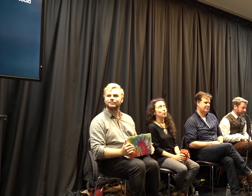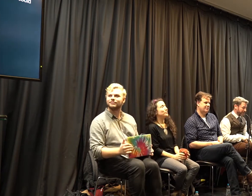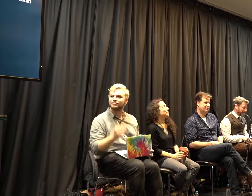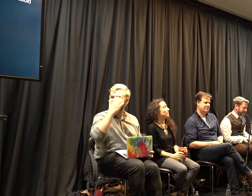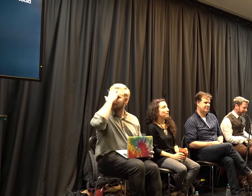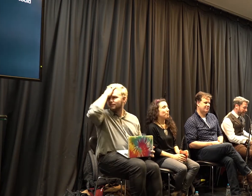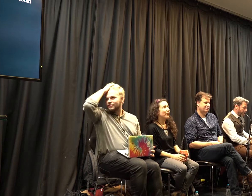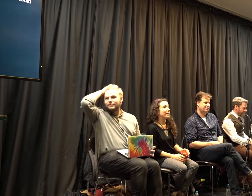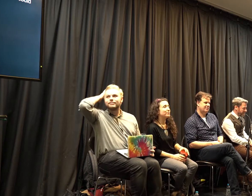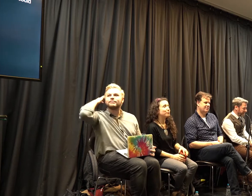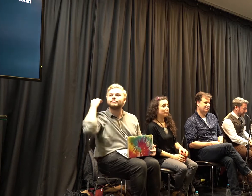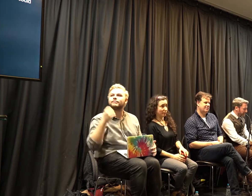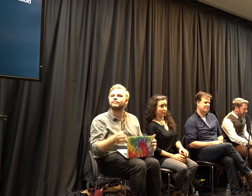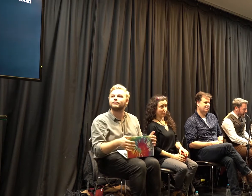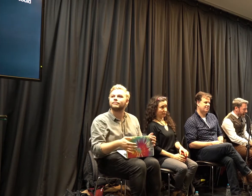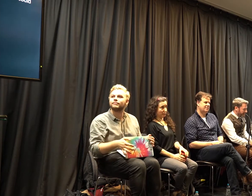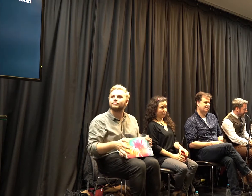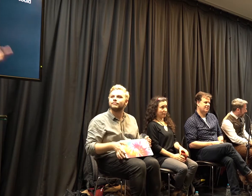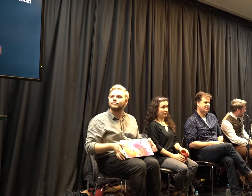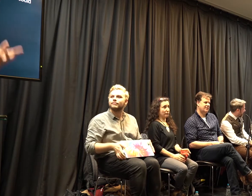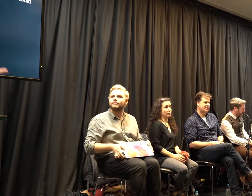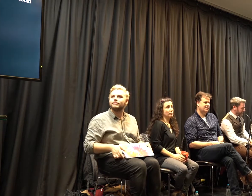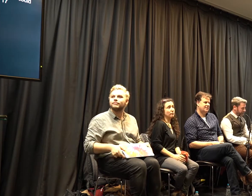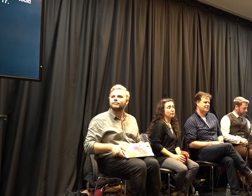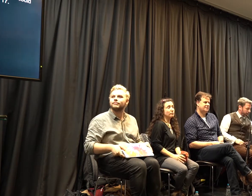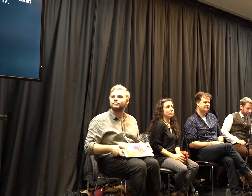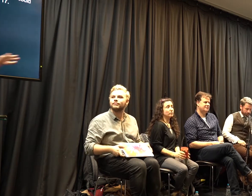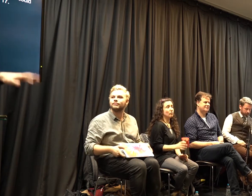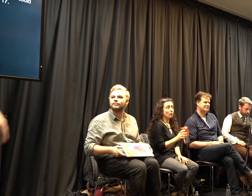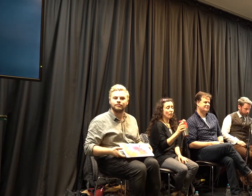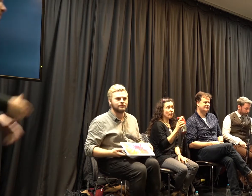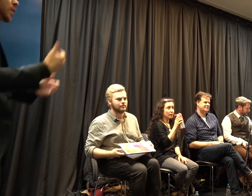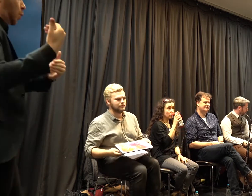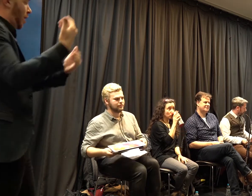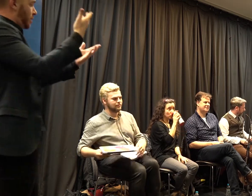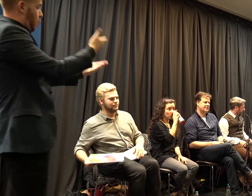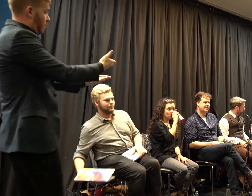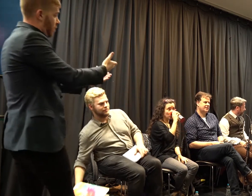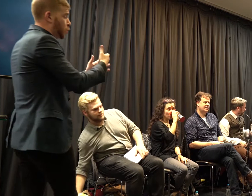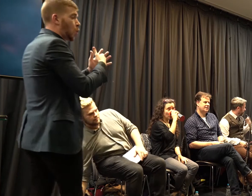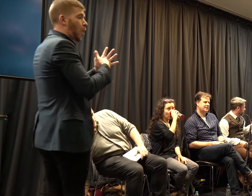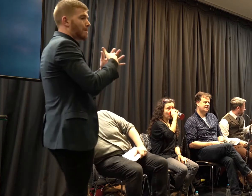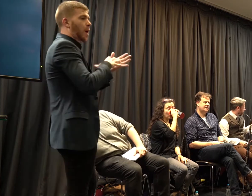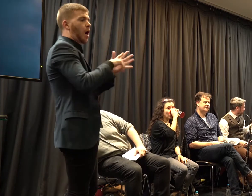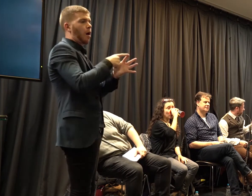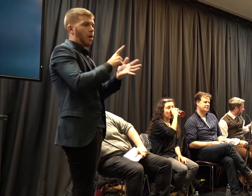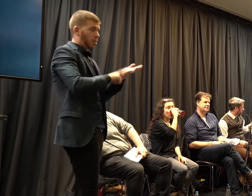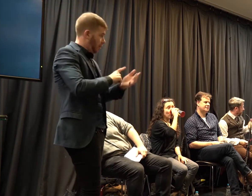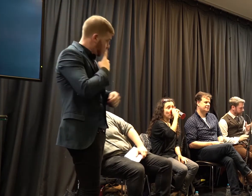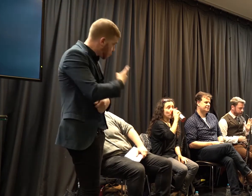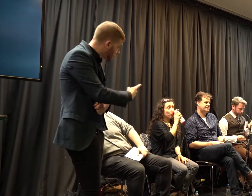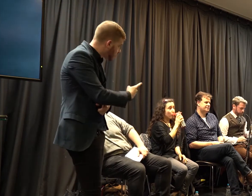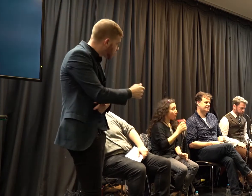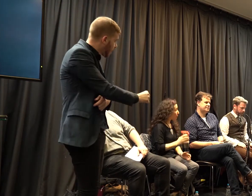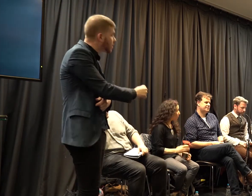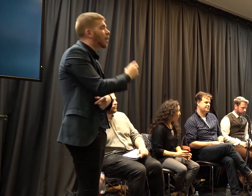SLITheatre17, which I am going to be saying. Okay, I'm going to hand over now to Mike, if that's okay. I presume you're speaking